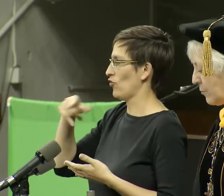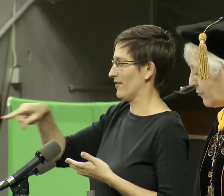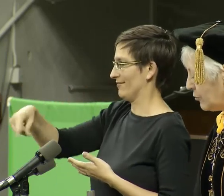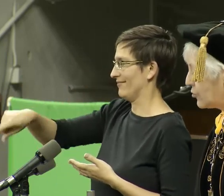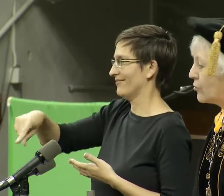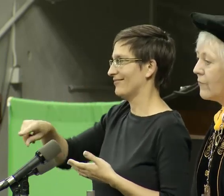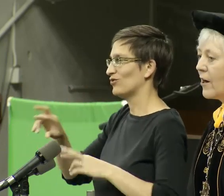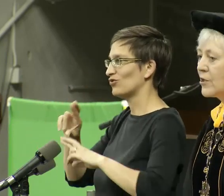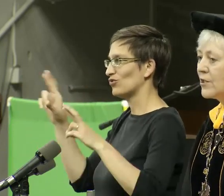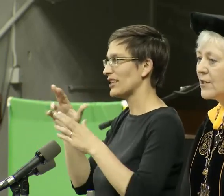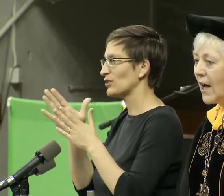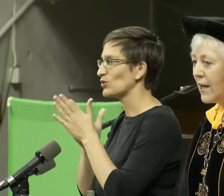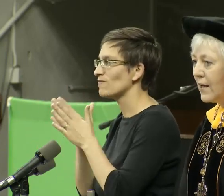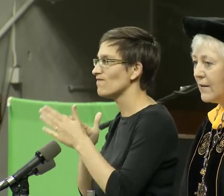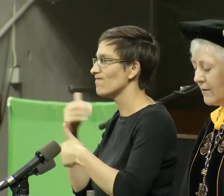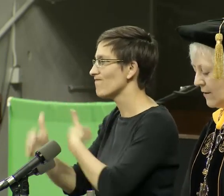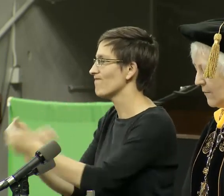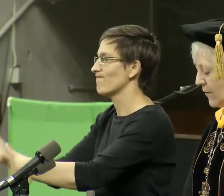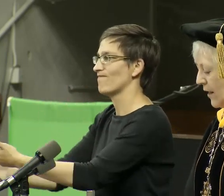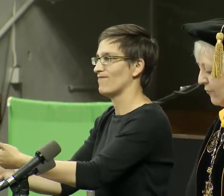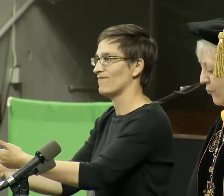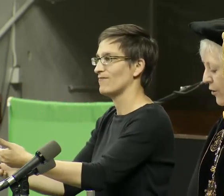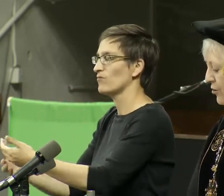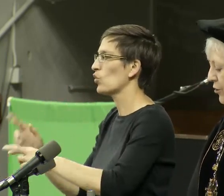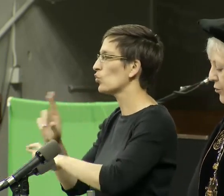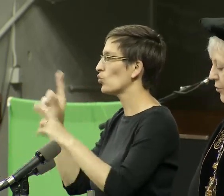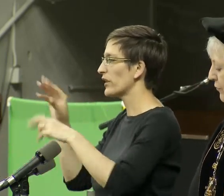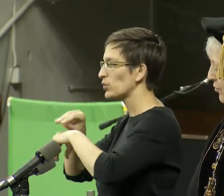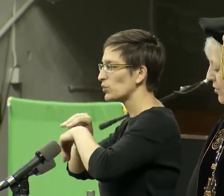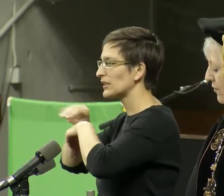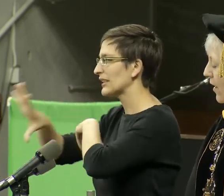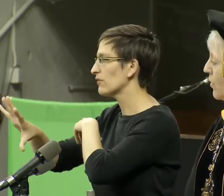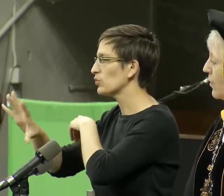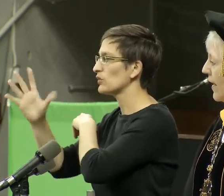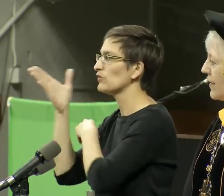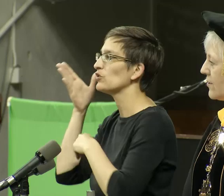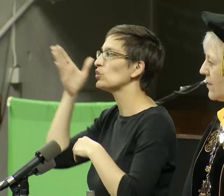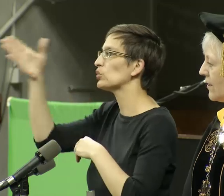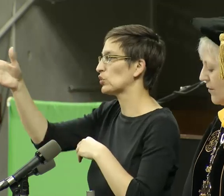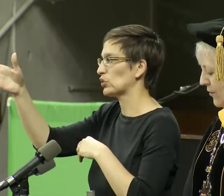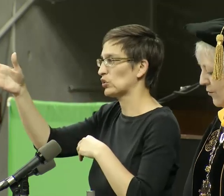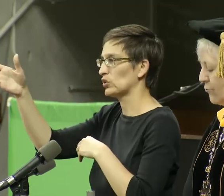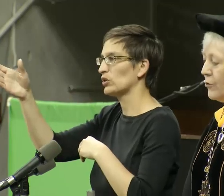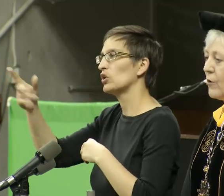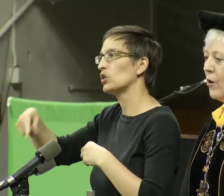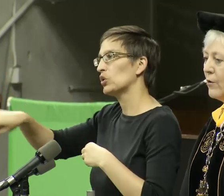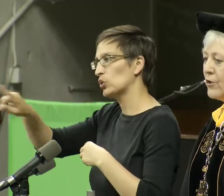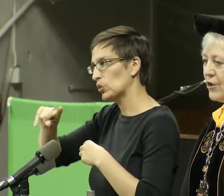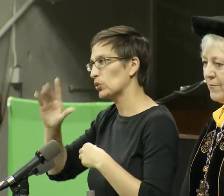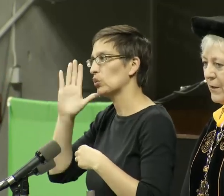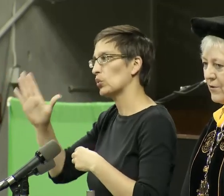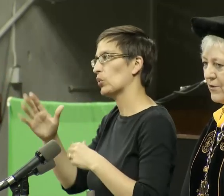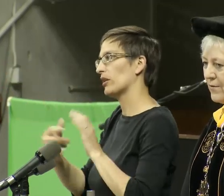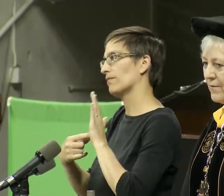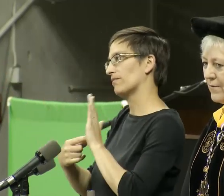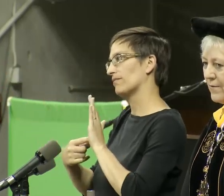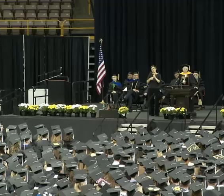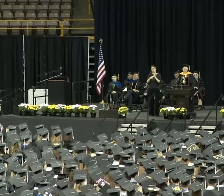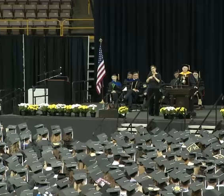to shape the future of our society and forge a new University of Iowa legacy through your own